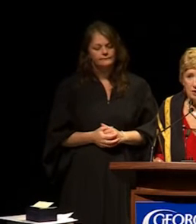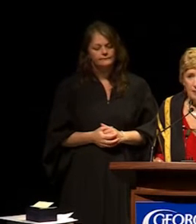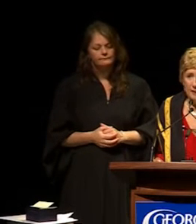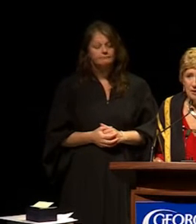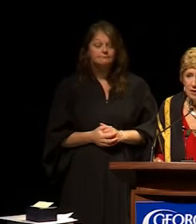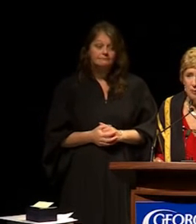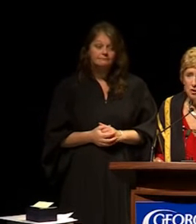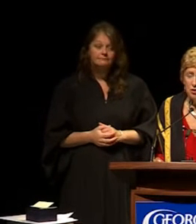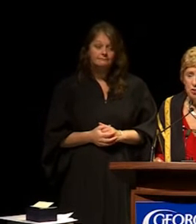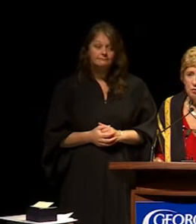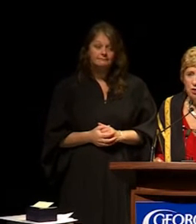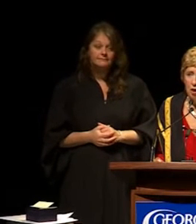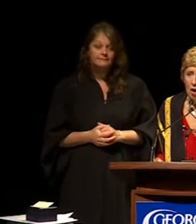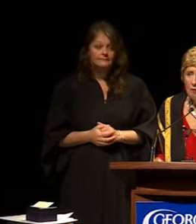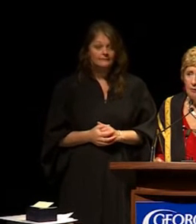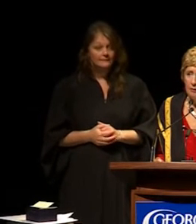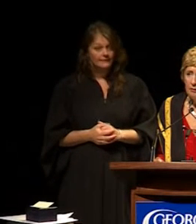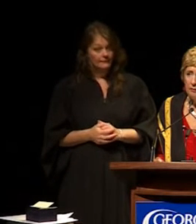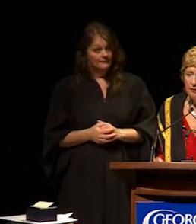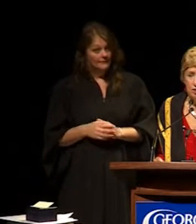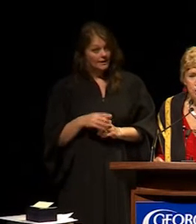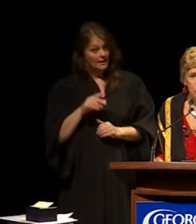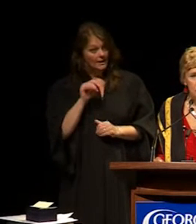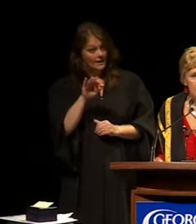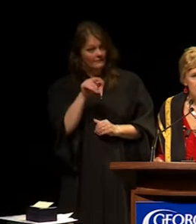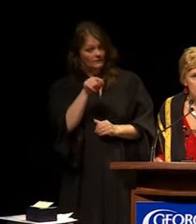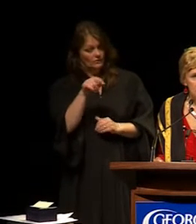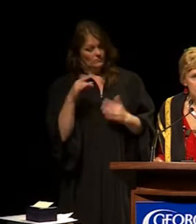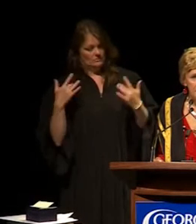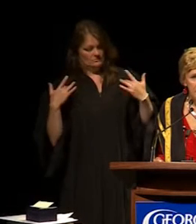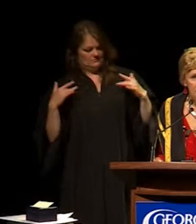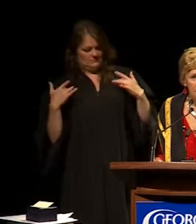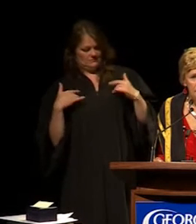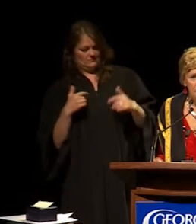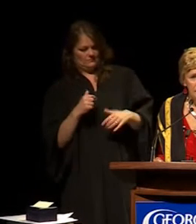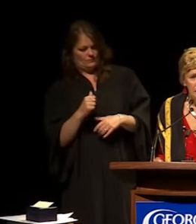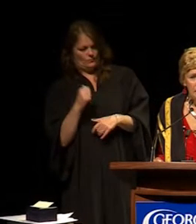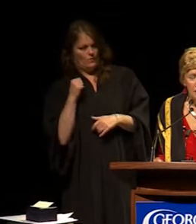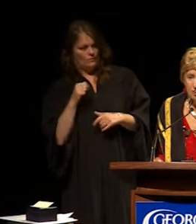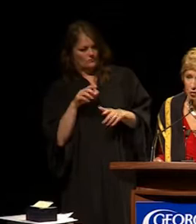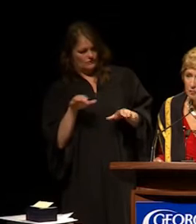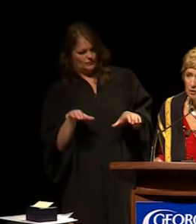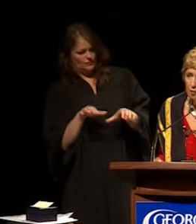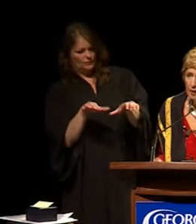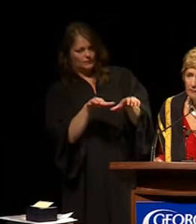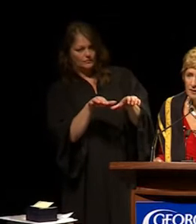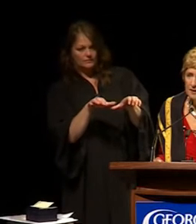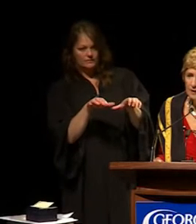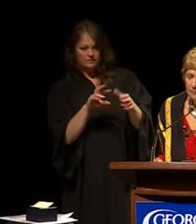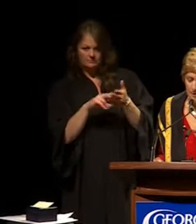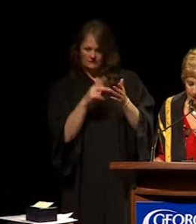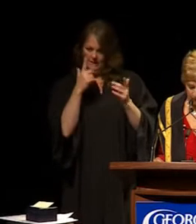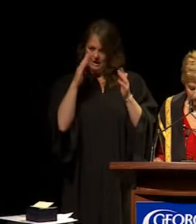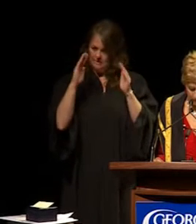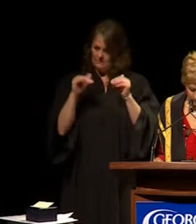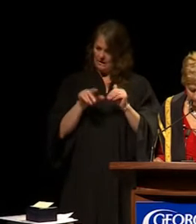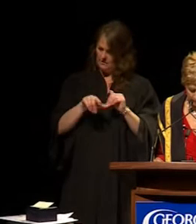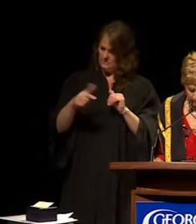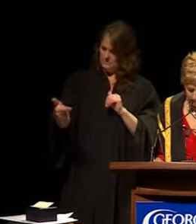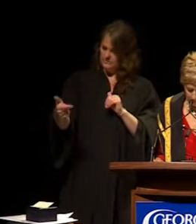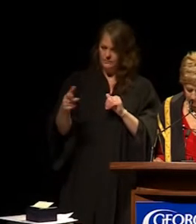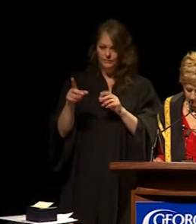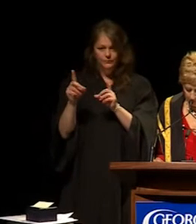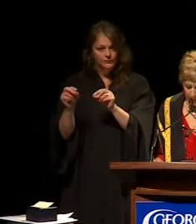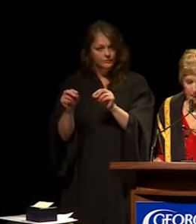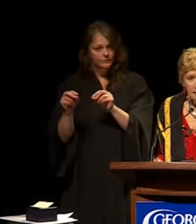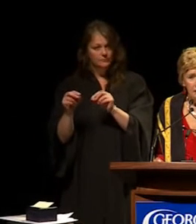Don't expect someone to do a job that you wouldn't do yourself, assuming you have the same skills.